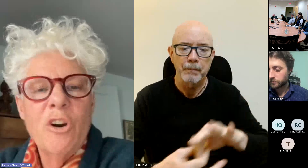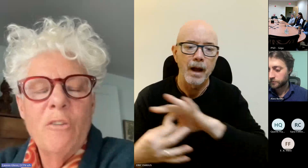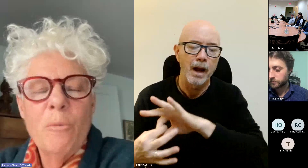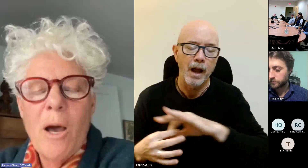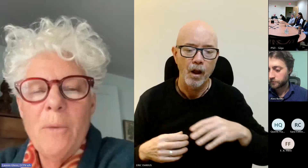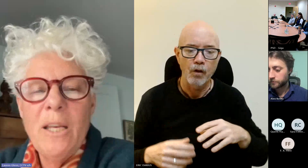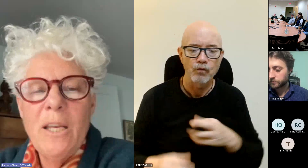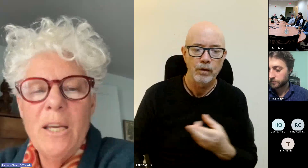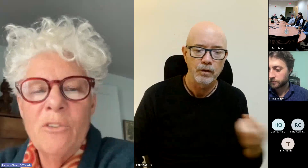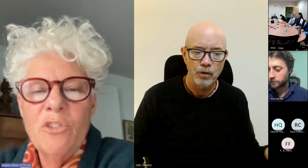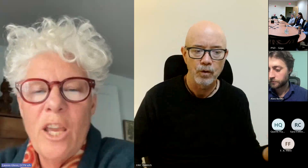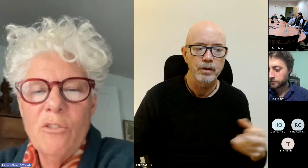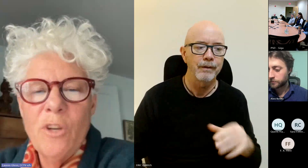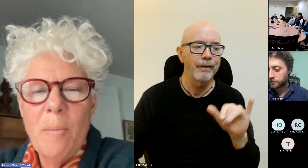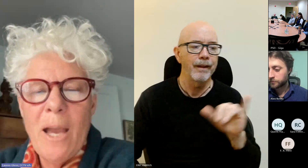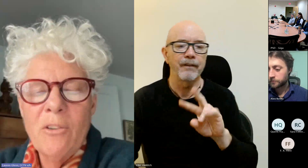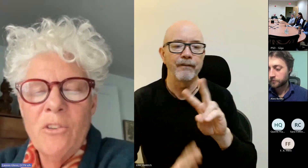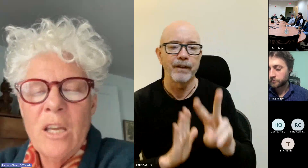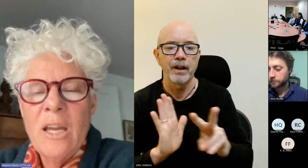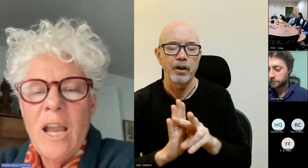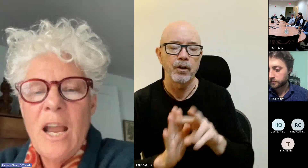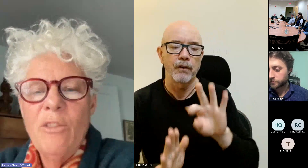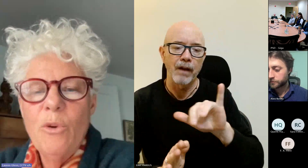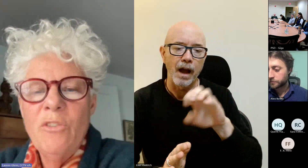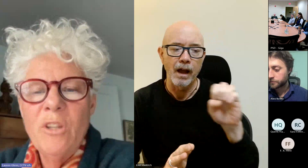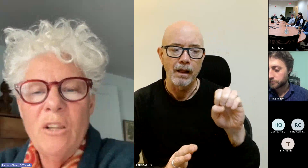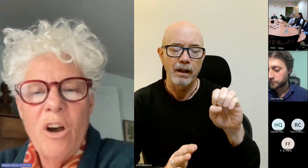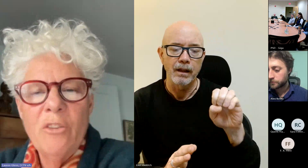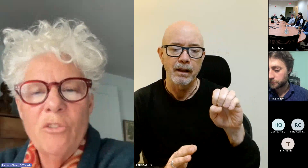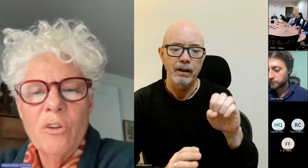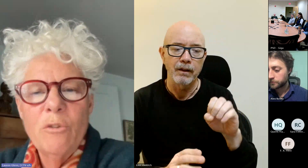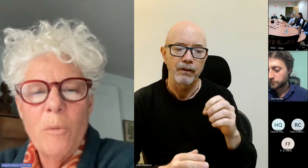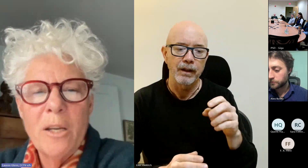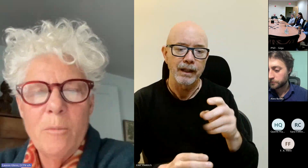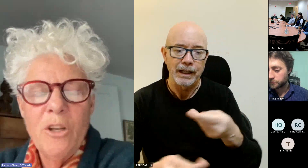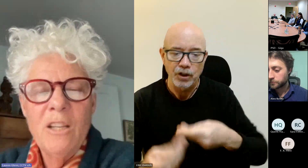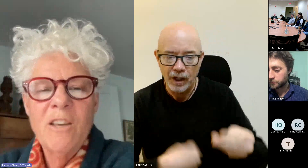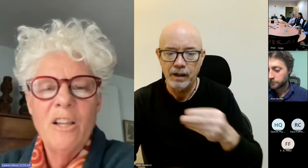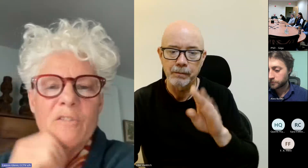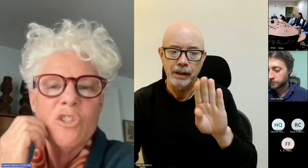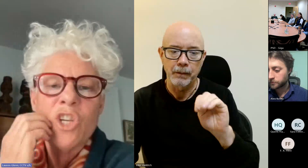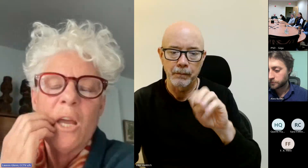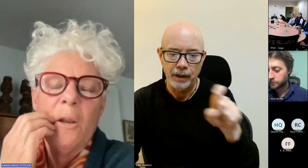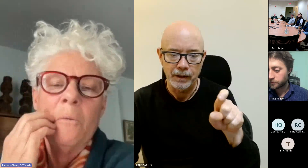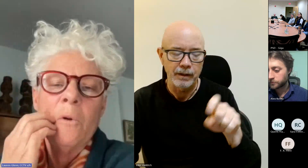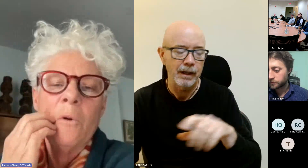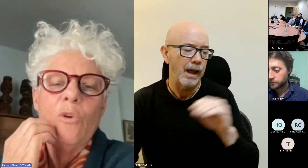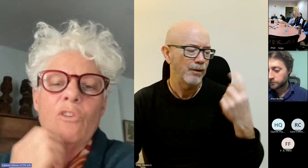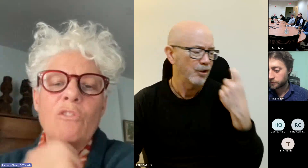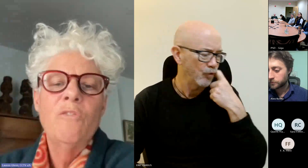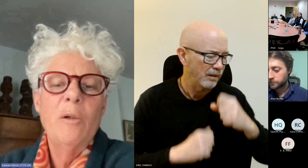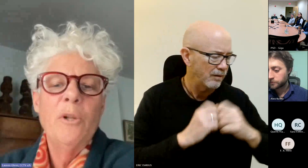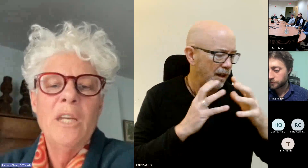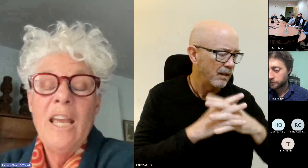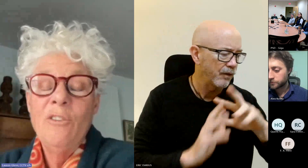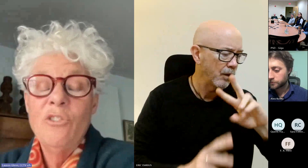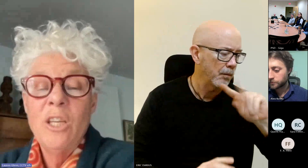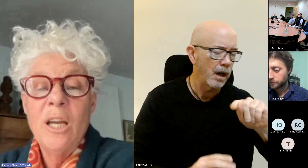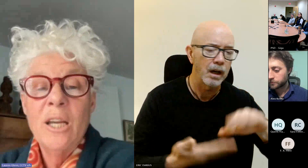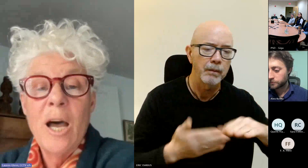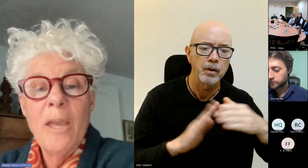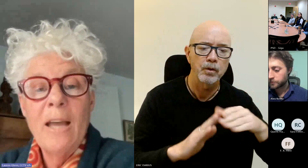File Sharing Vermont Media Exchange, VMX, and the recently launched Vermont Community Television Channel, which is available